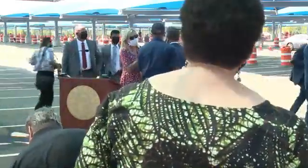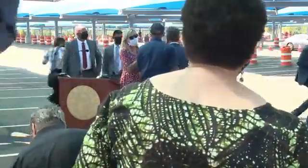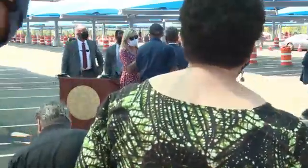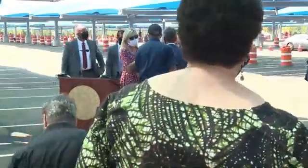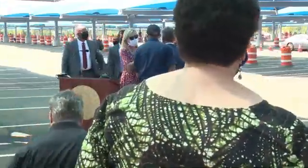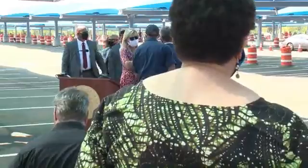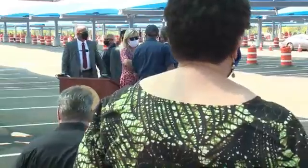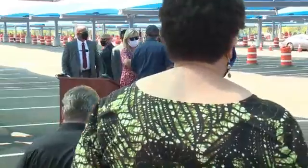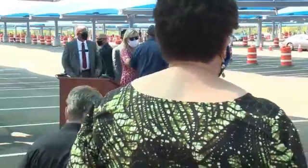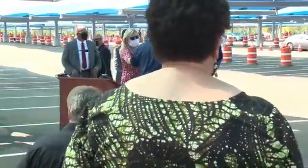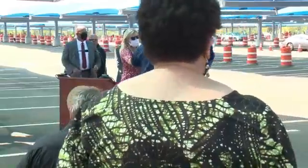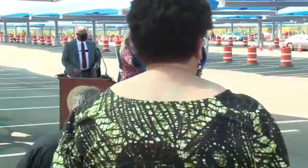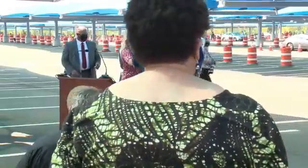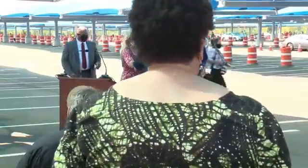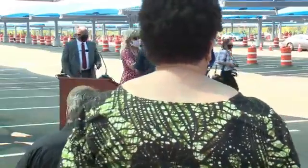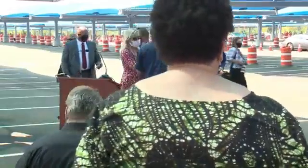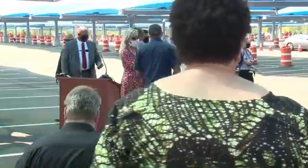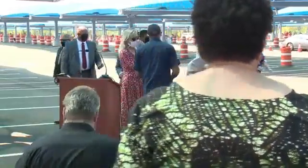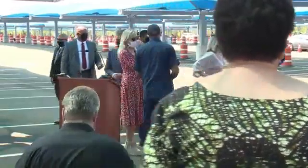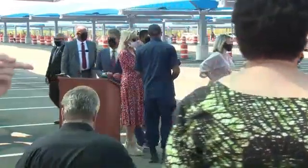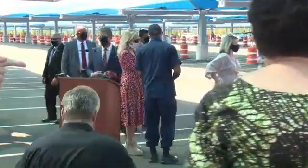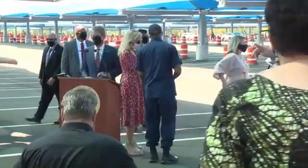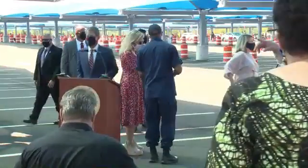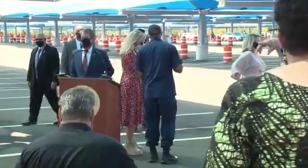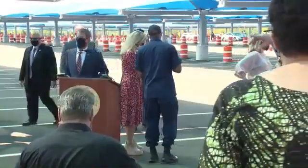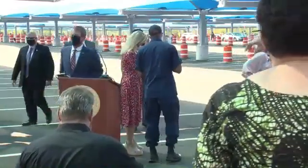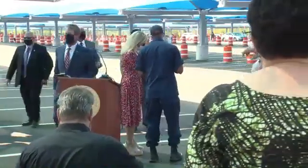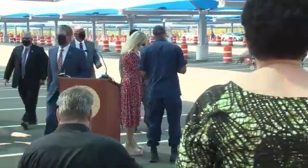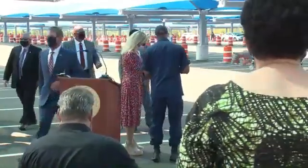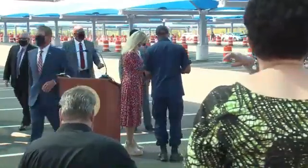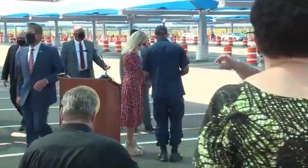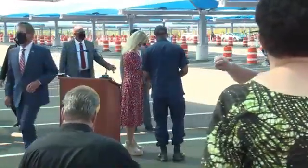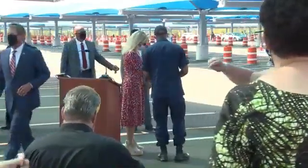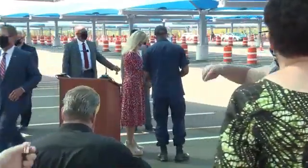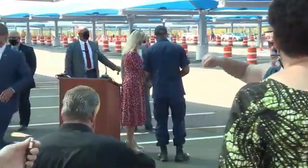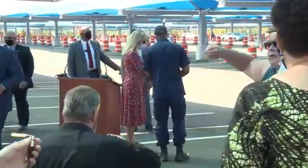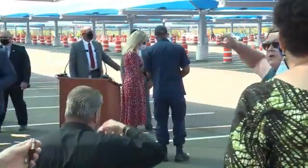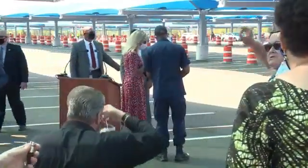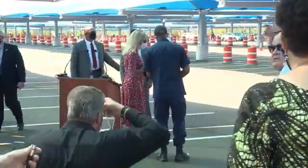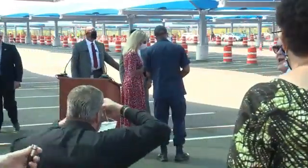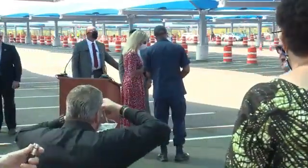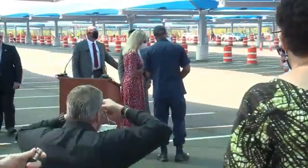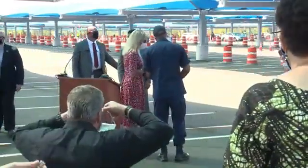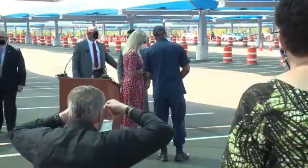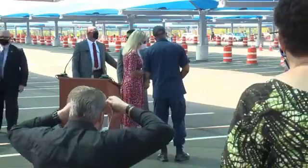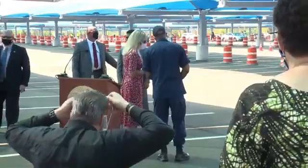It's great to meet you. Thank you so much for all you do. Hey.